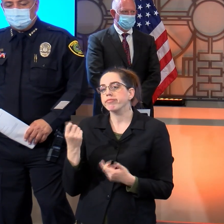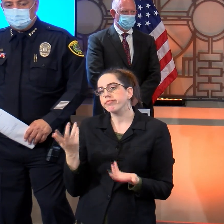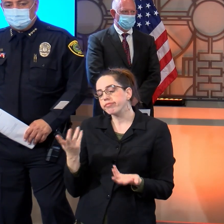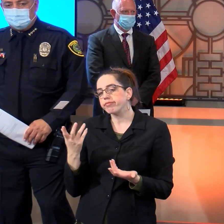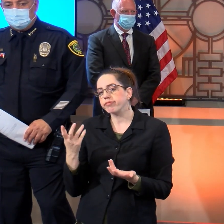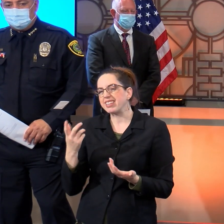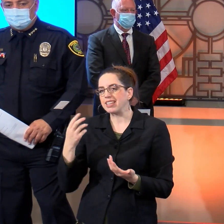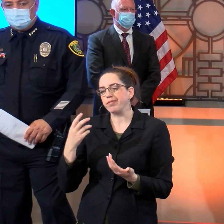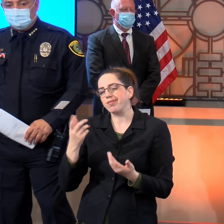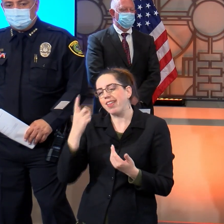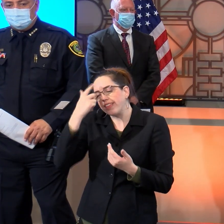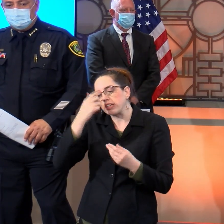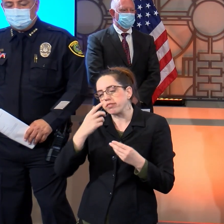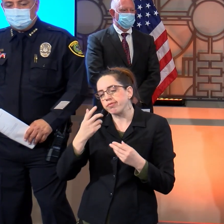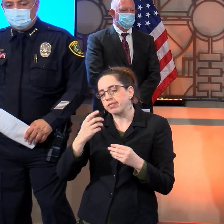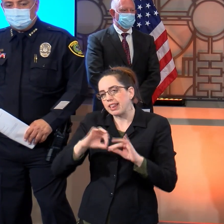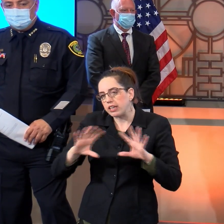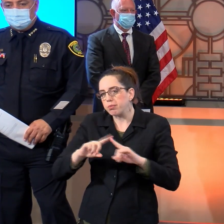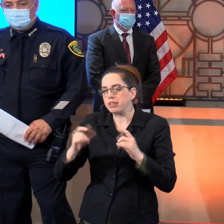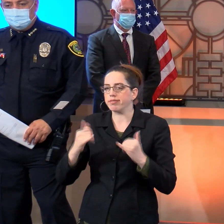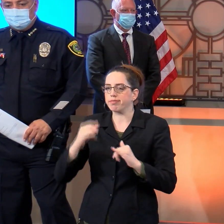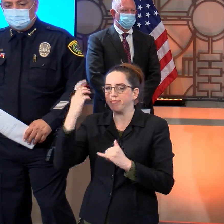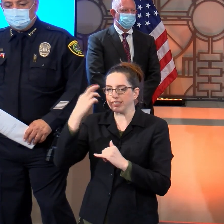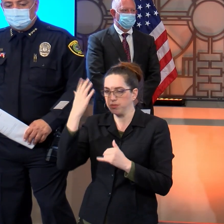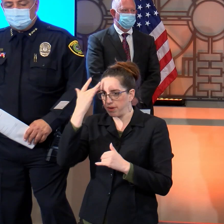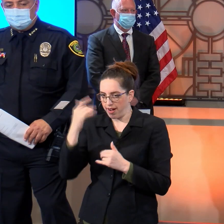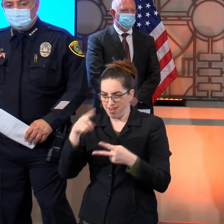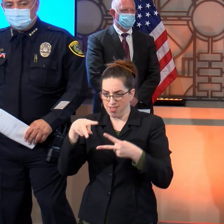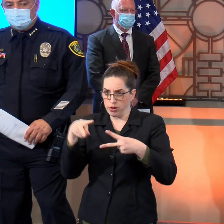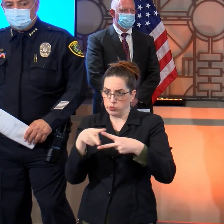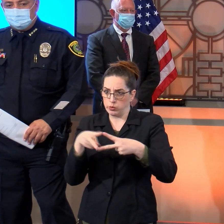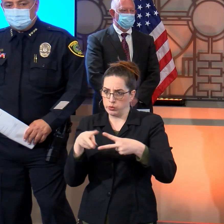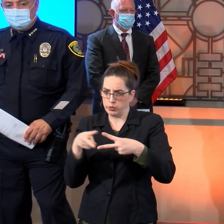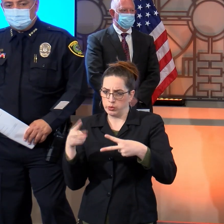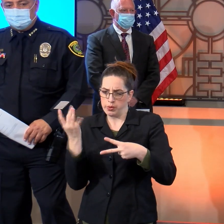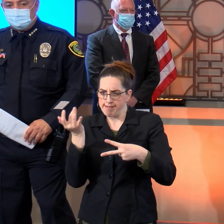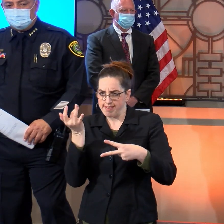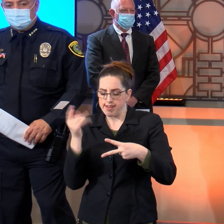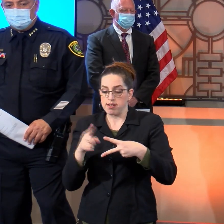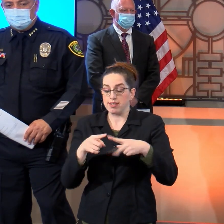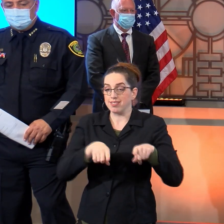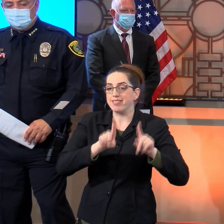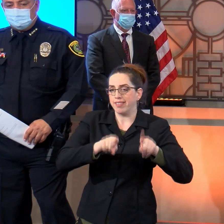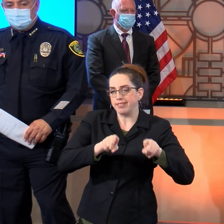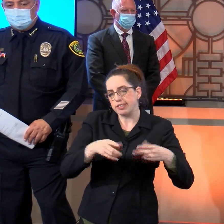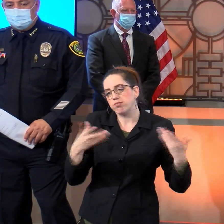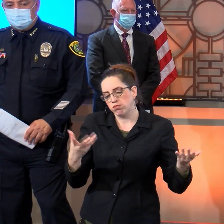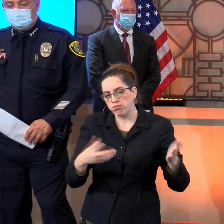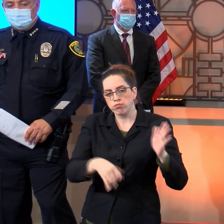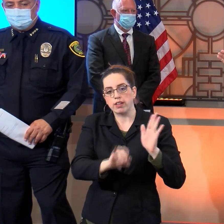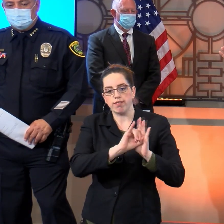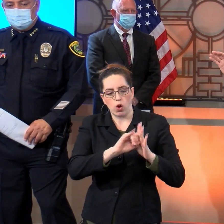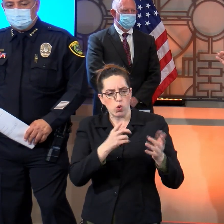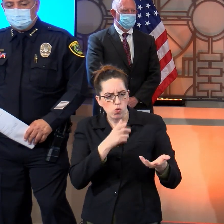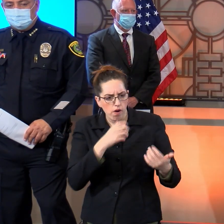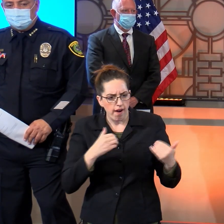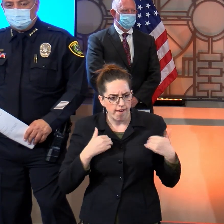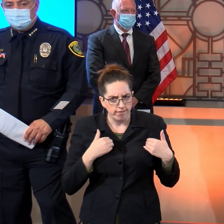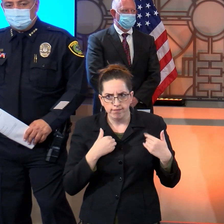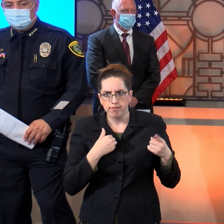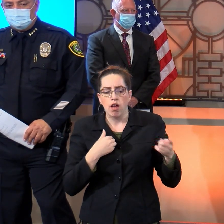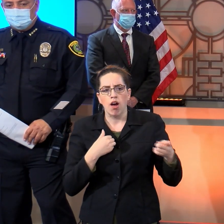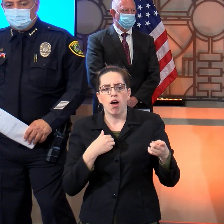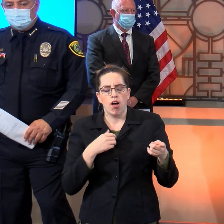it's obvious, but I want everybody to keep in mind, the reason you need the two of these together is testing obviously identifies as you start to